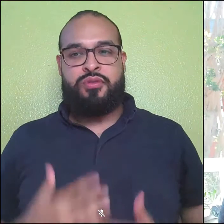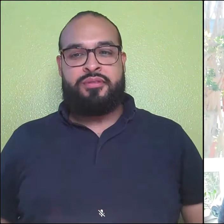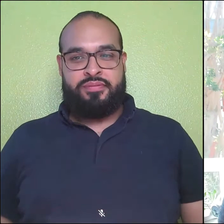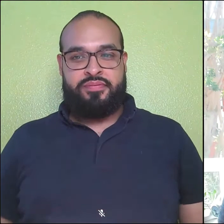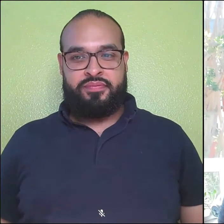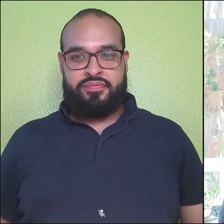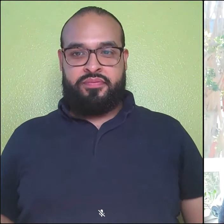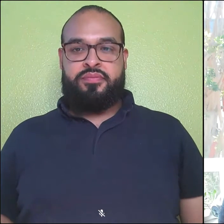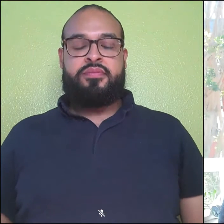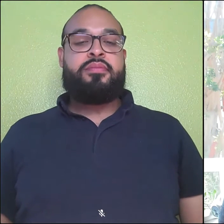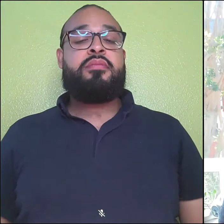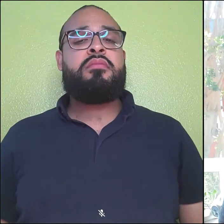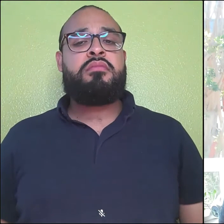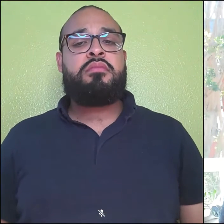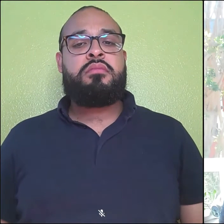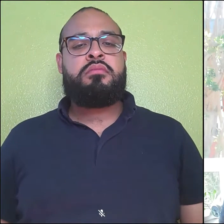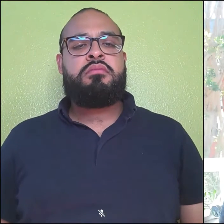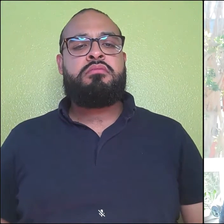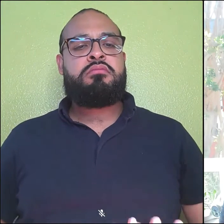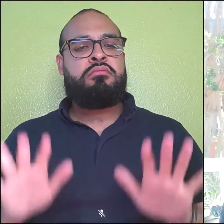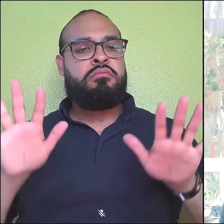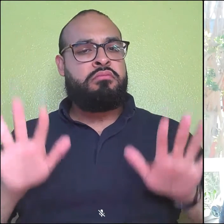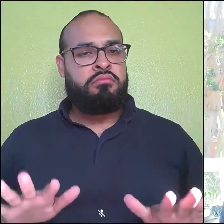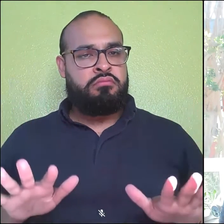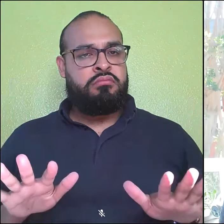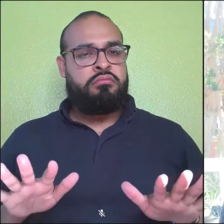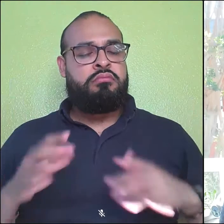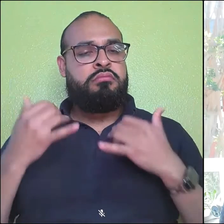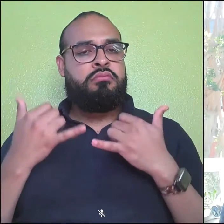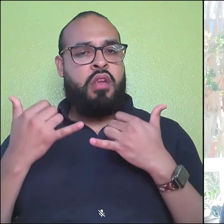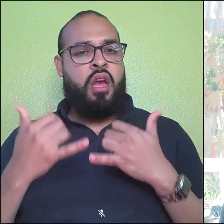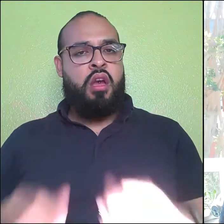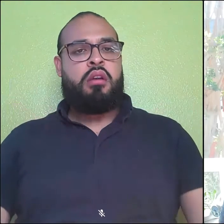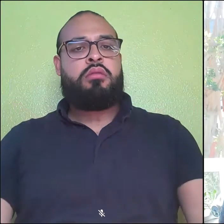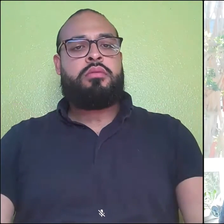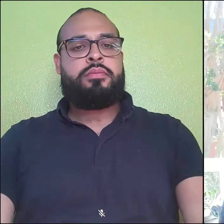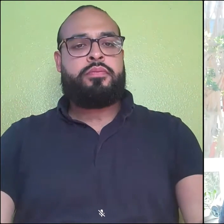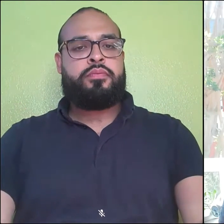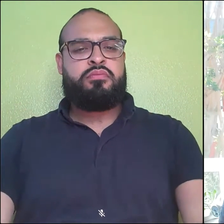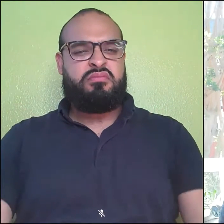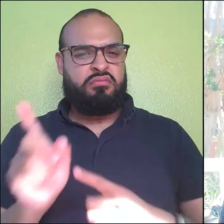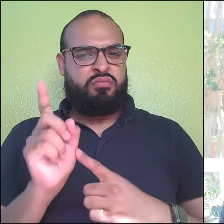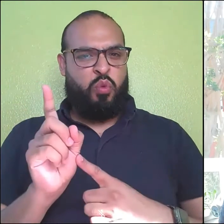And just taking a moment to check in with your body.